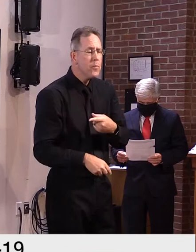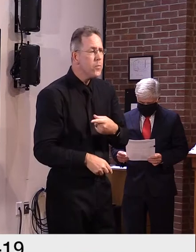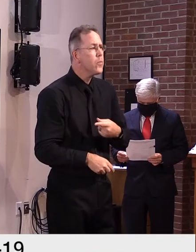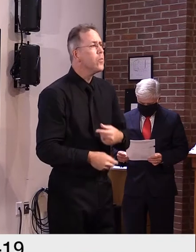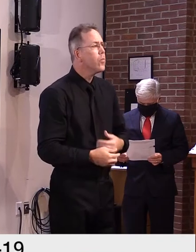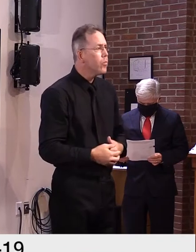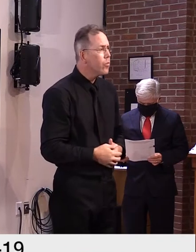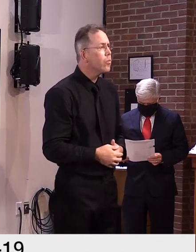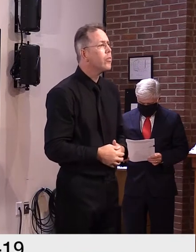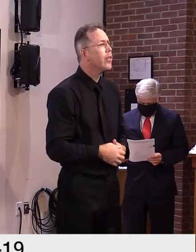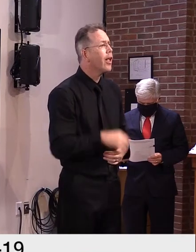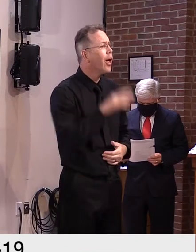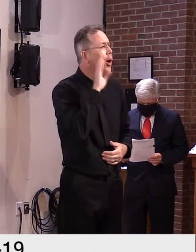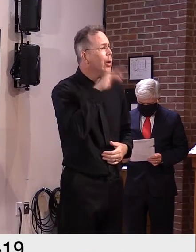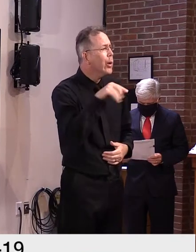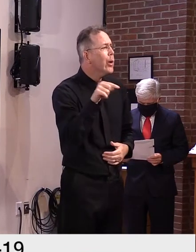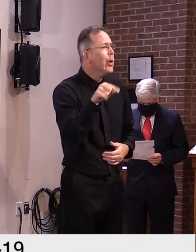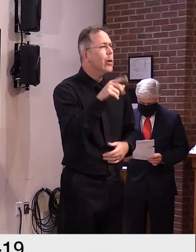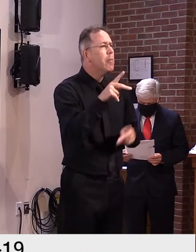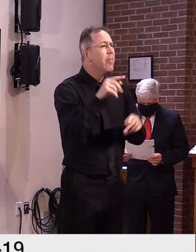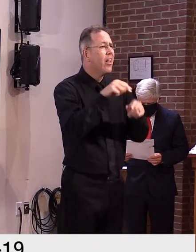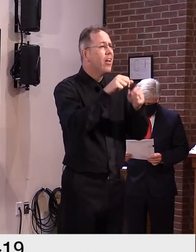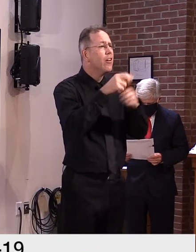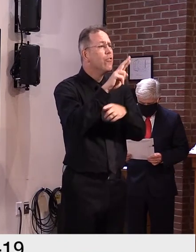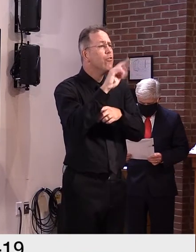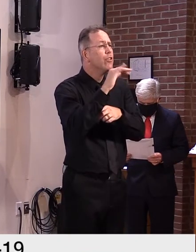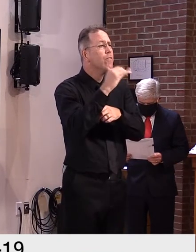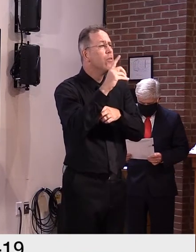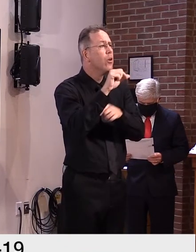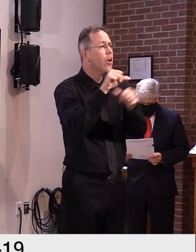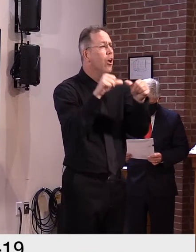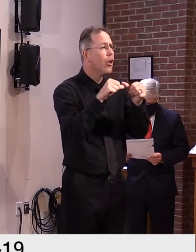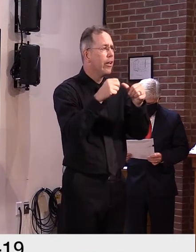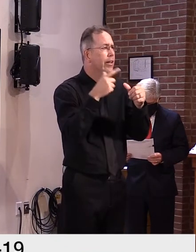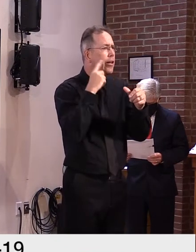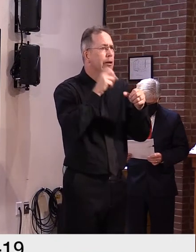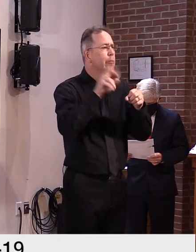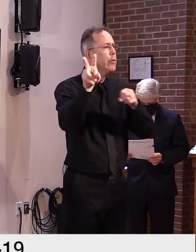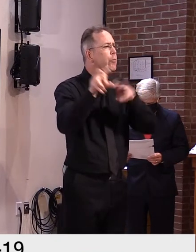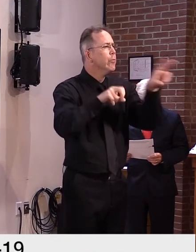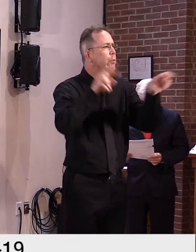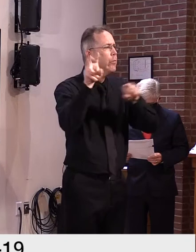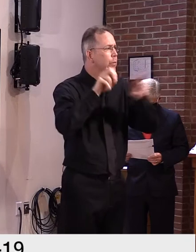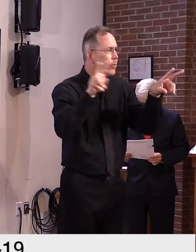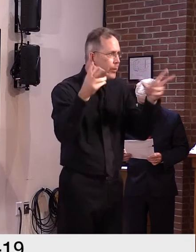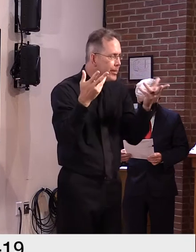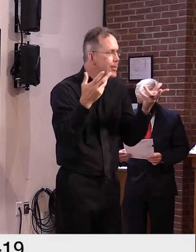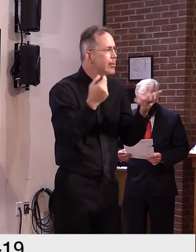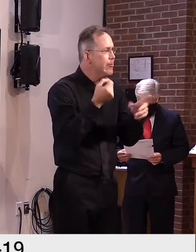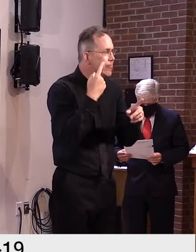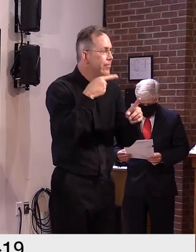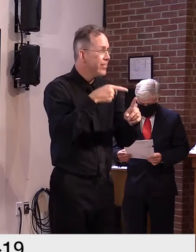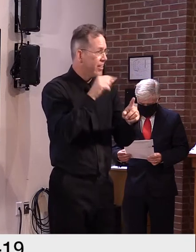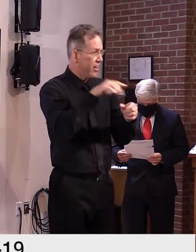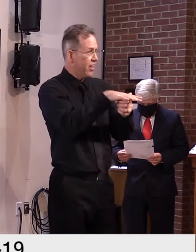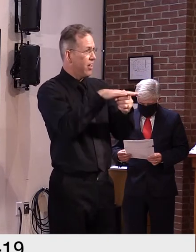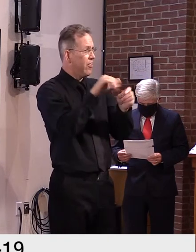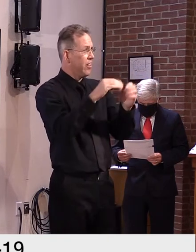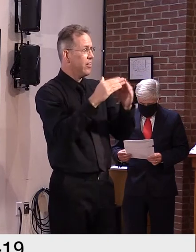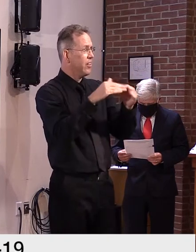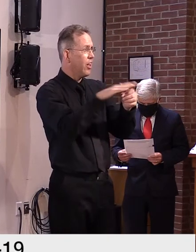area, and apparently the local hotel or motel has filled back up again. There's some quality of life issues